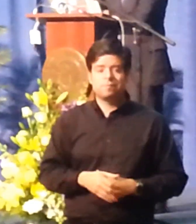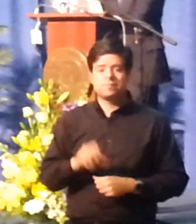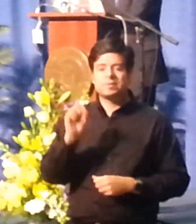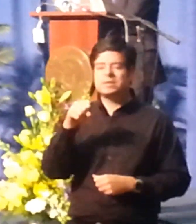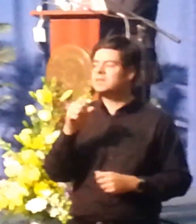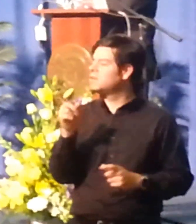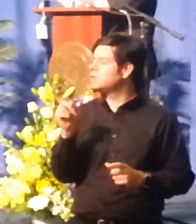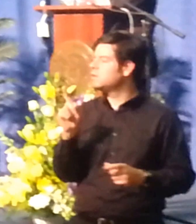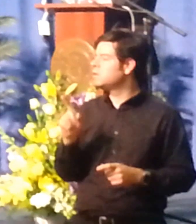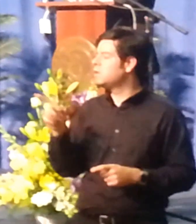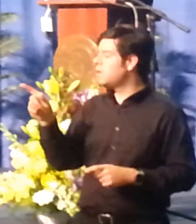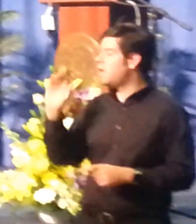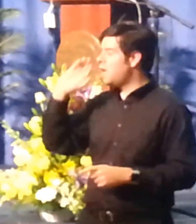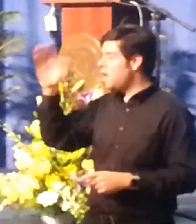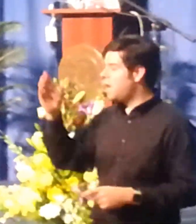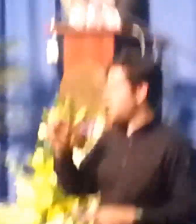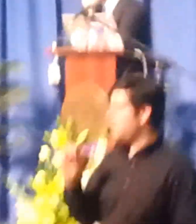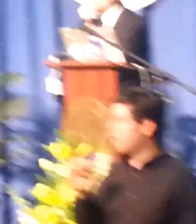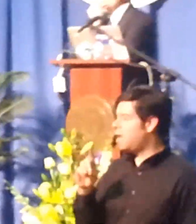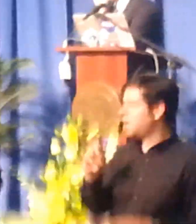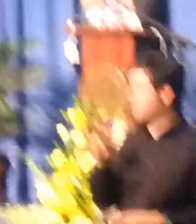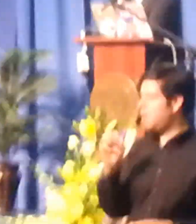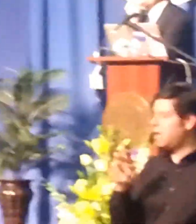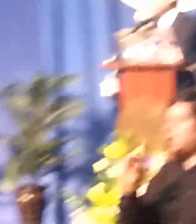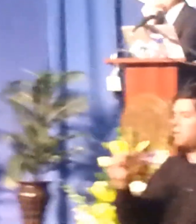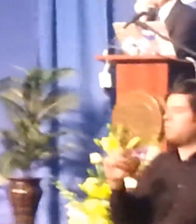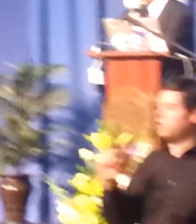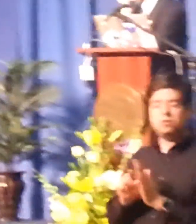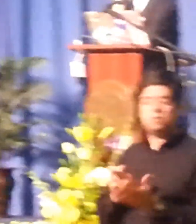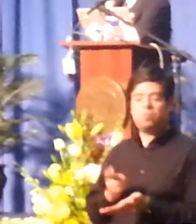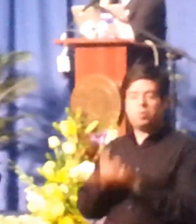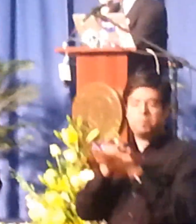Yes? Hi, Bill. My name is Edward. I'm an